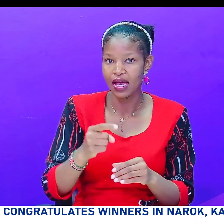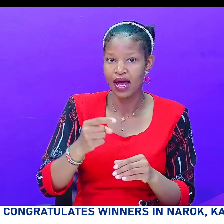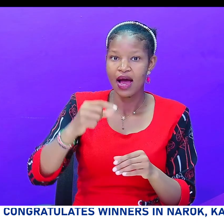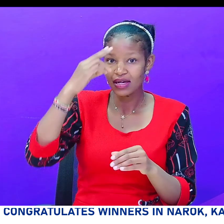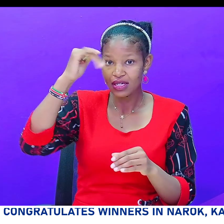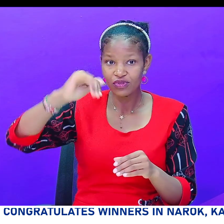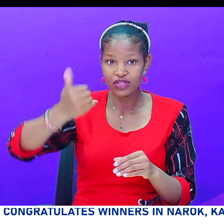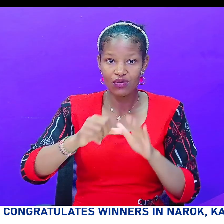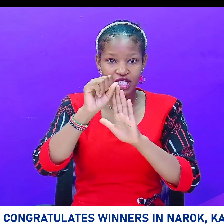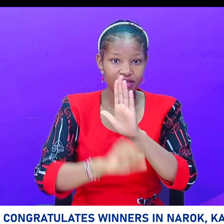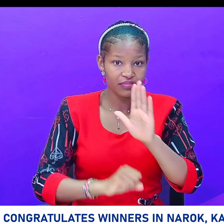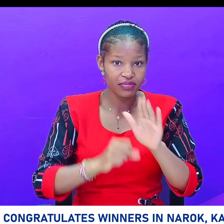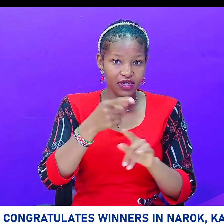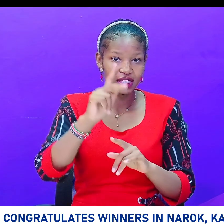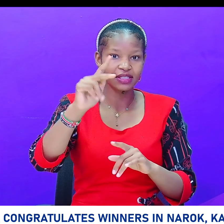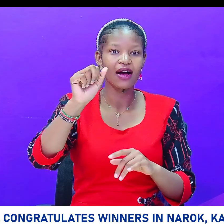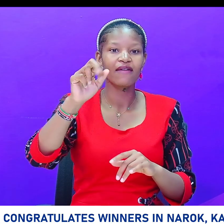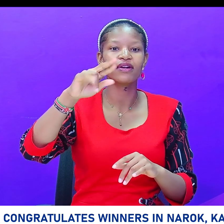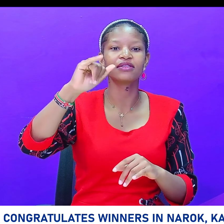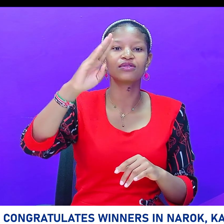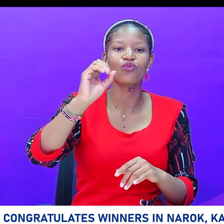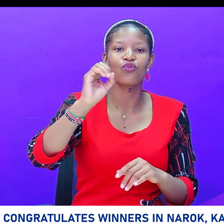North, and Kisa East Ward elections.